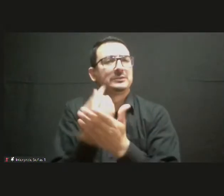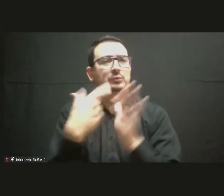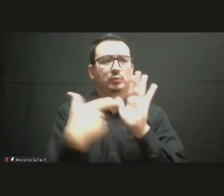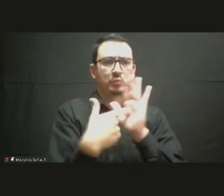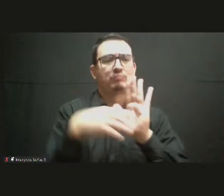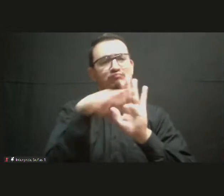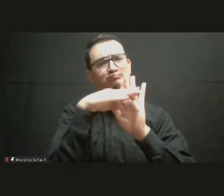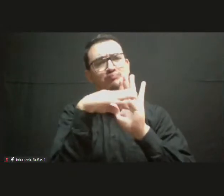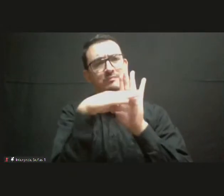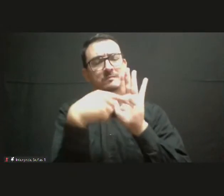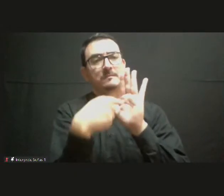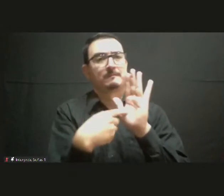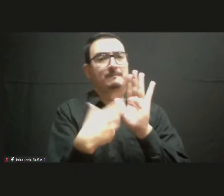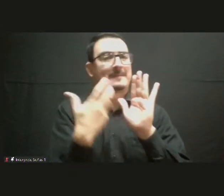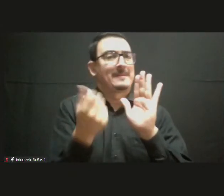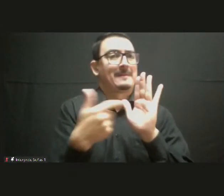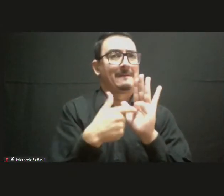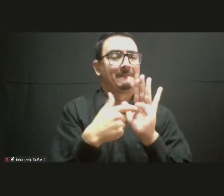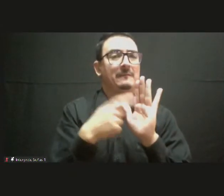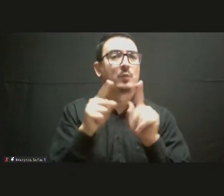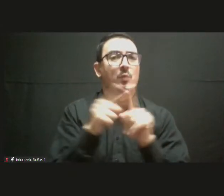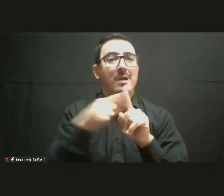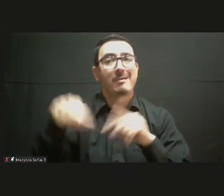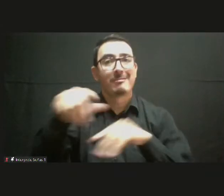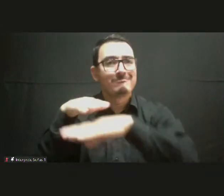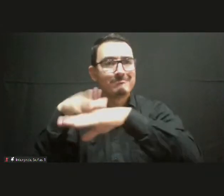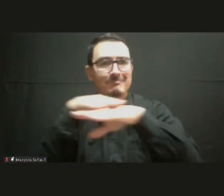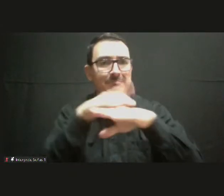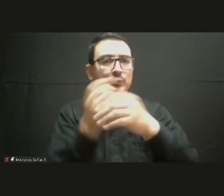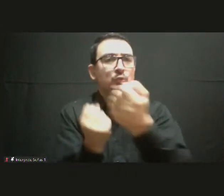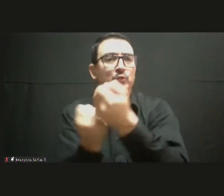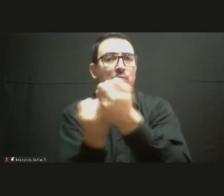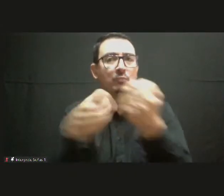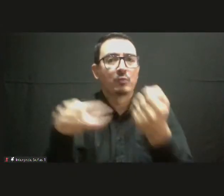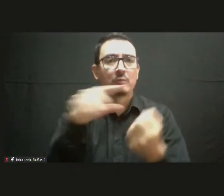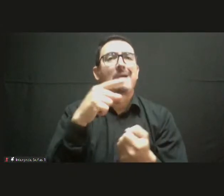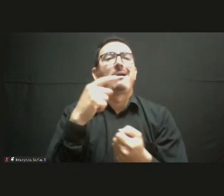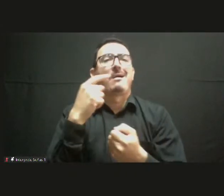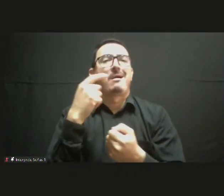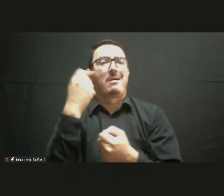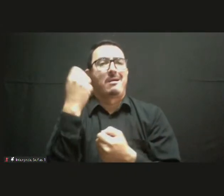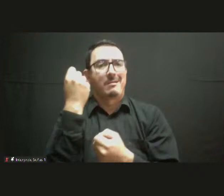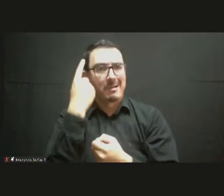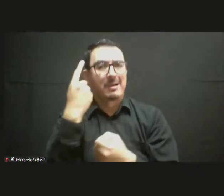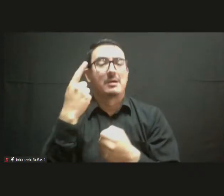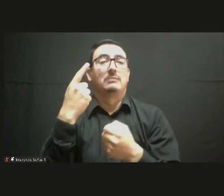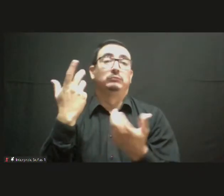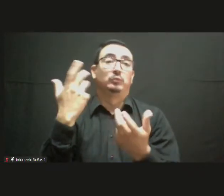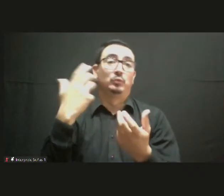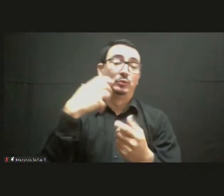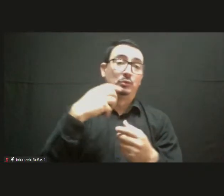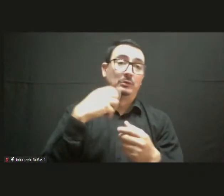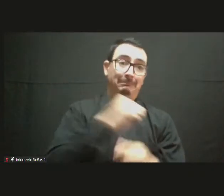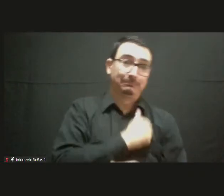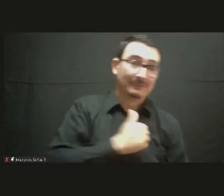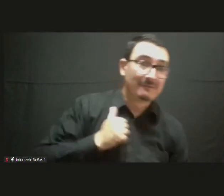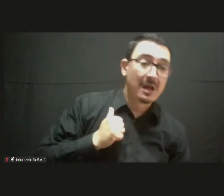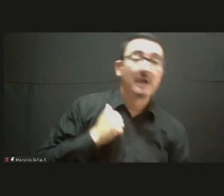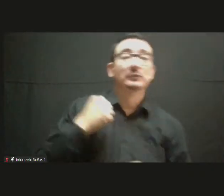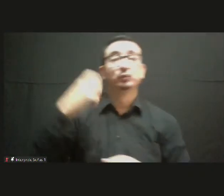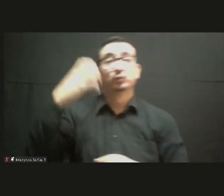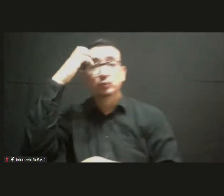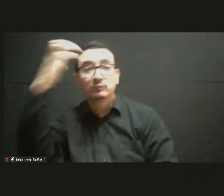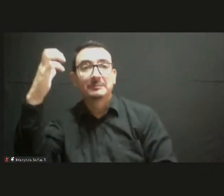public sectors, to boost tourism empowering potential for women. Policy